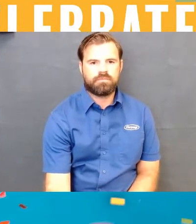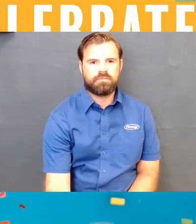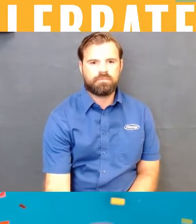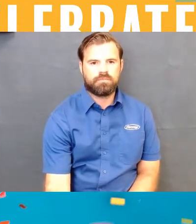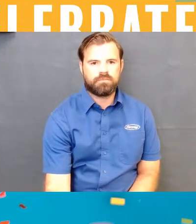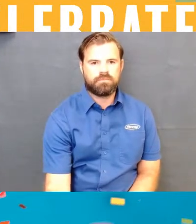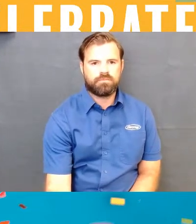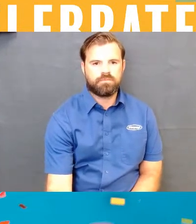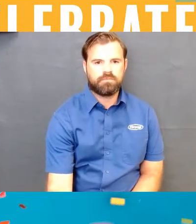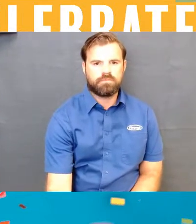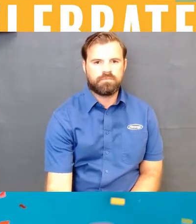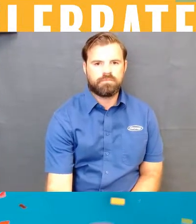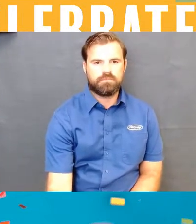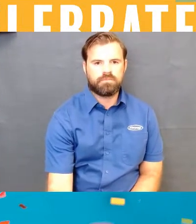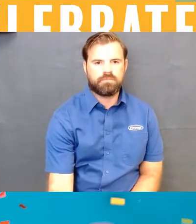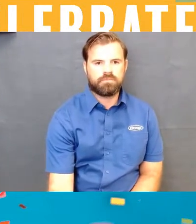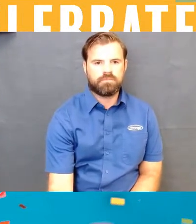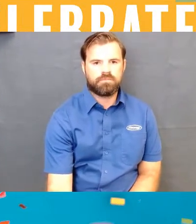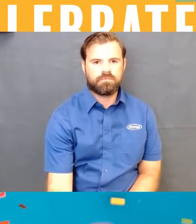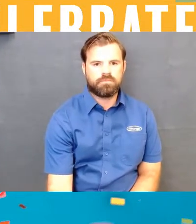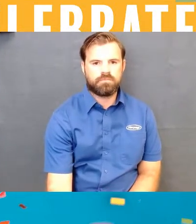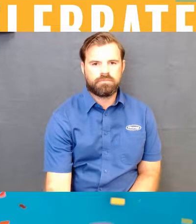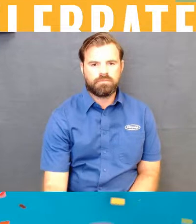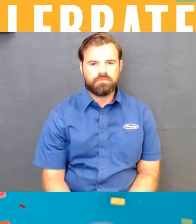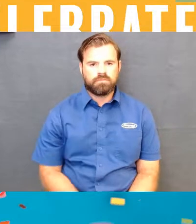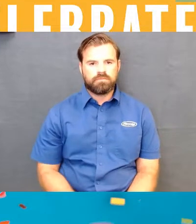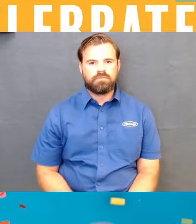Oh my gosh.